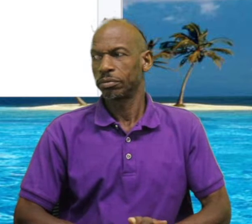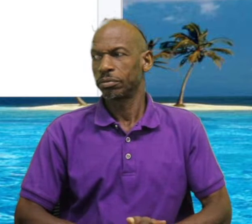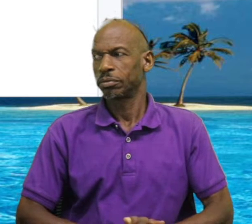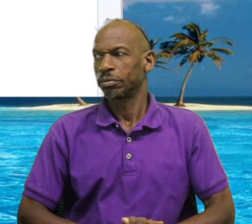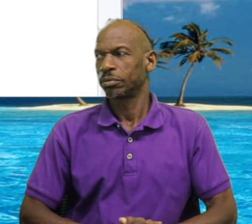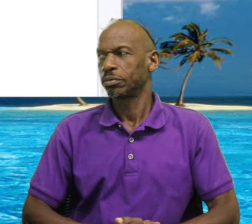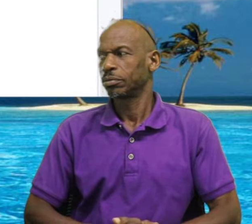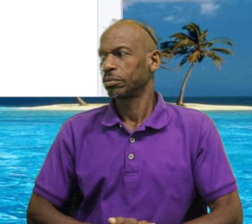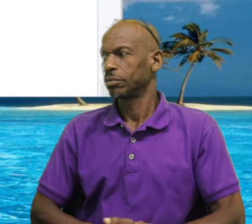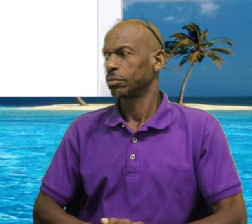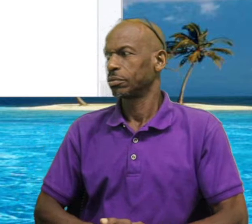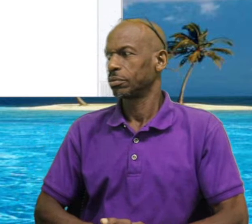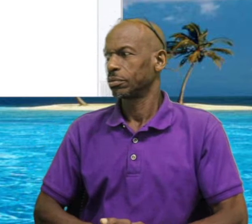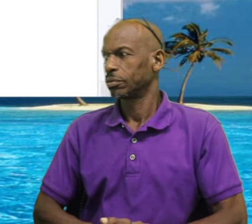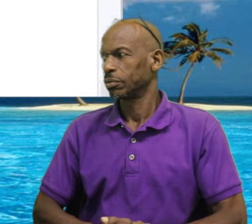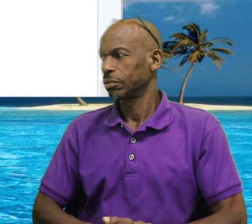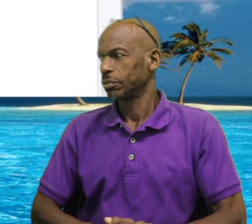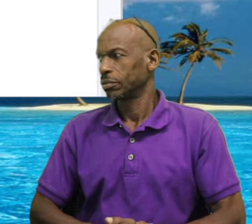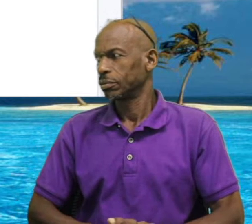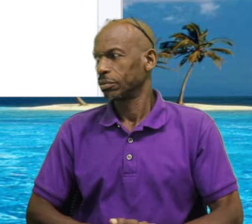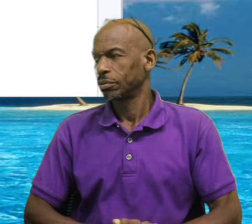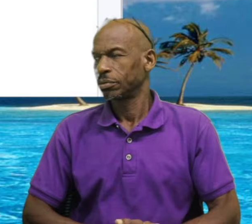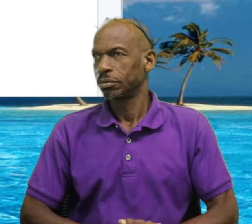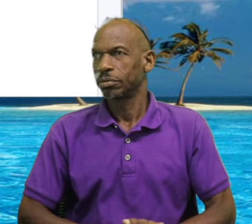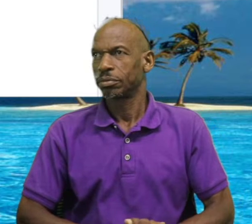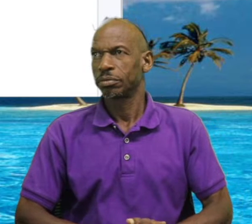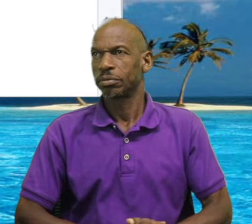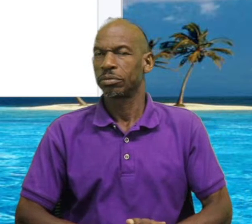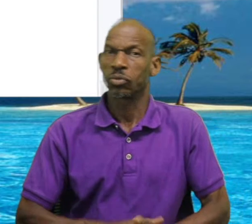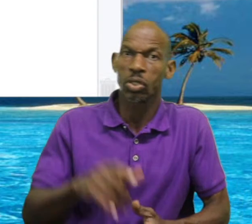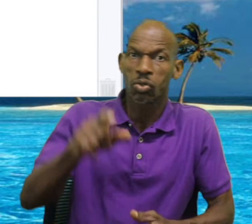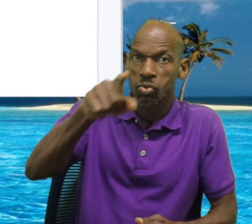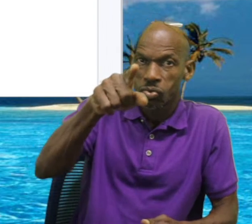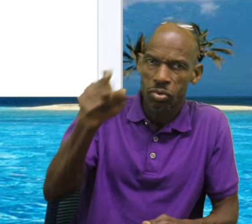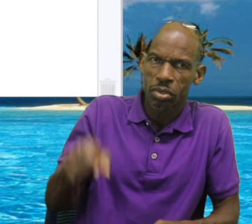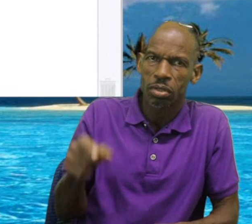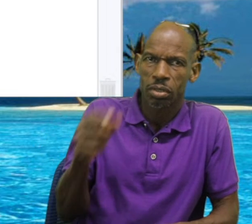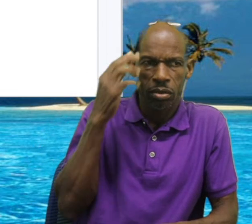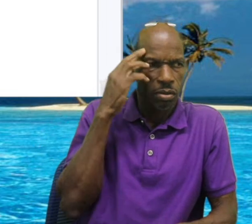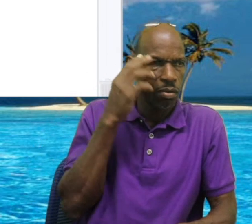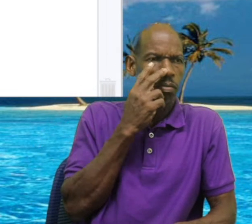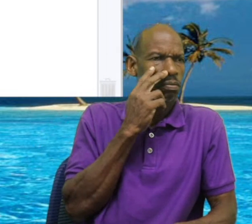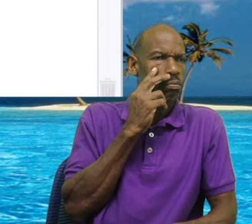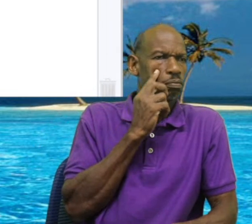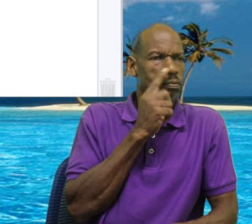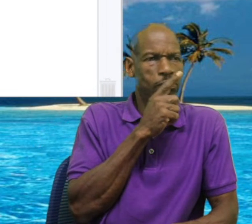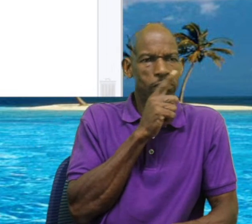you all have to find where to put the and. Okay, so